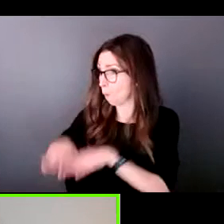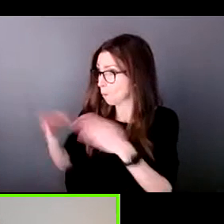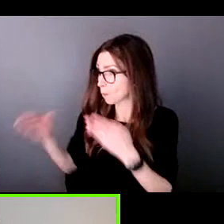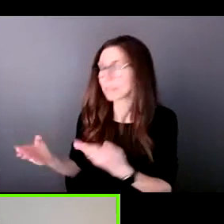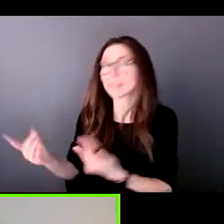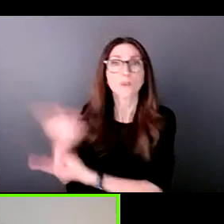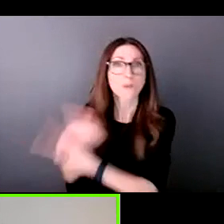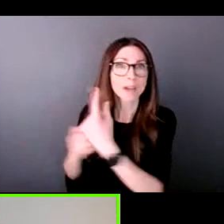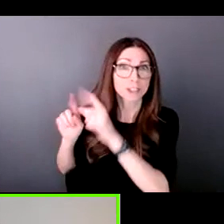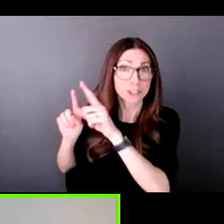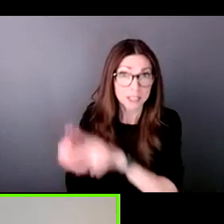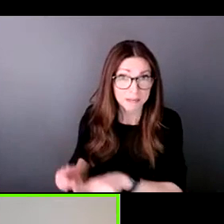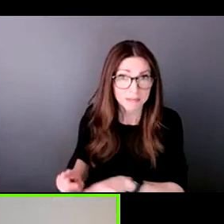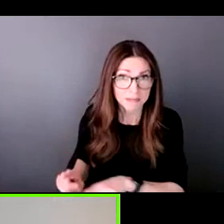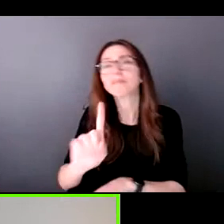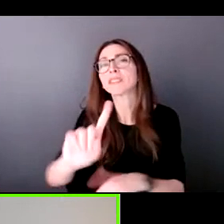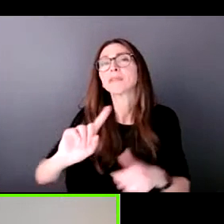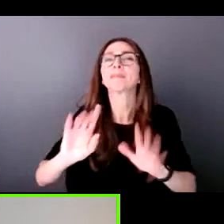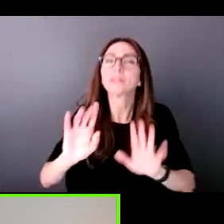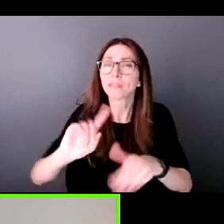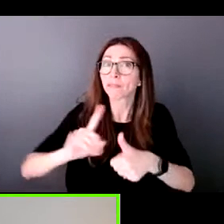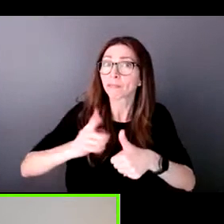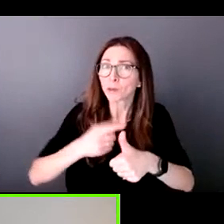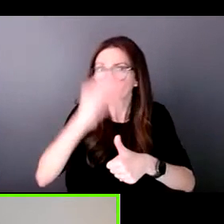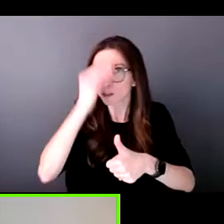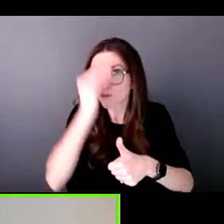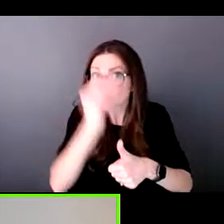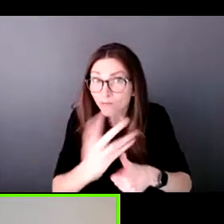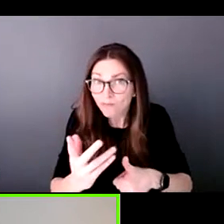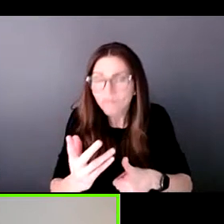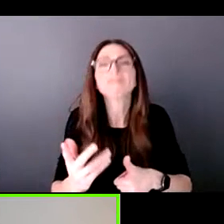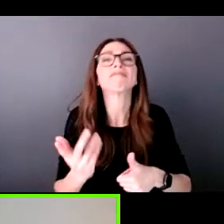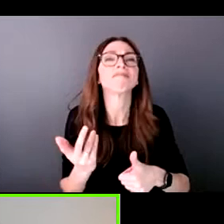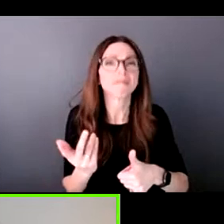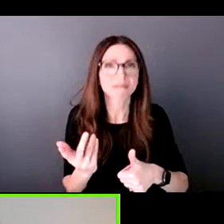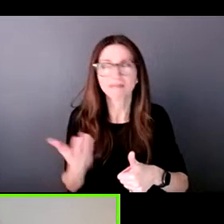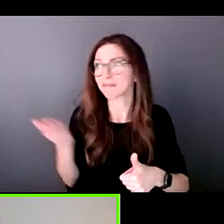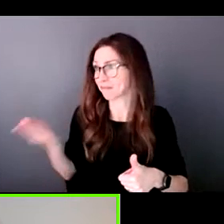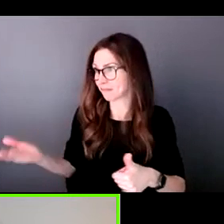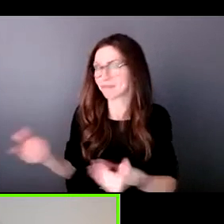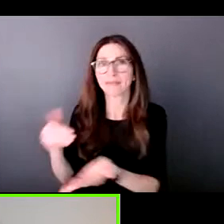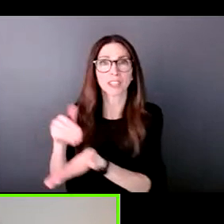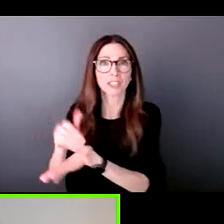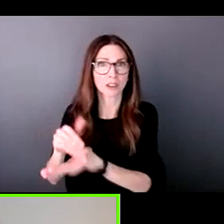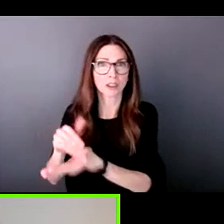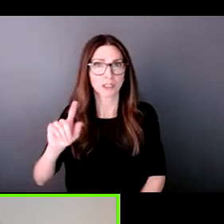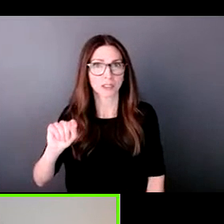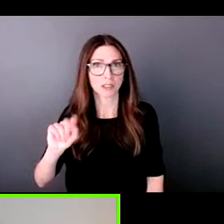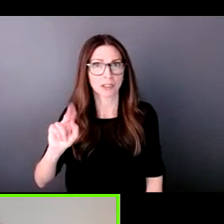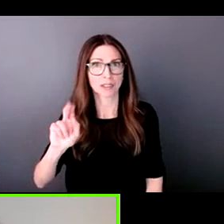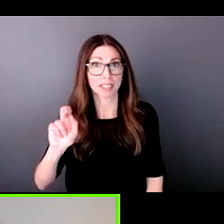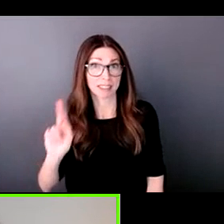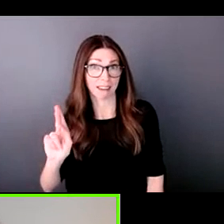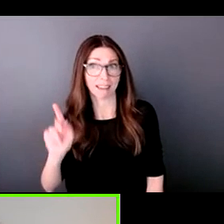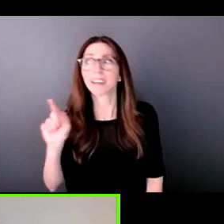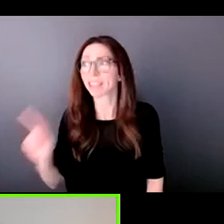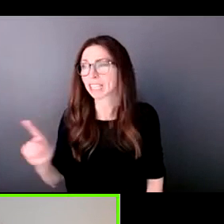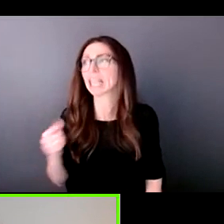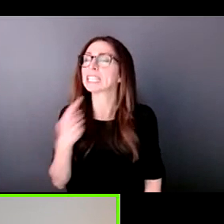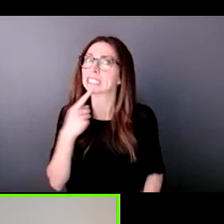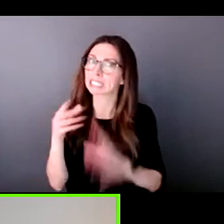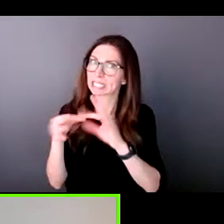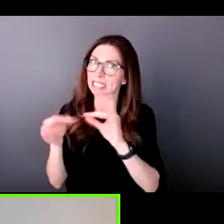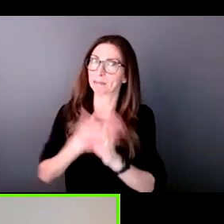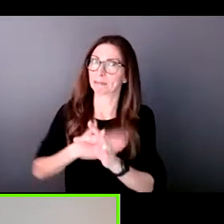highlight some Q&A guidelines that were actually provided by Dr. Eve Tuck herself on her Twitter feed, and we thought they were worth repeating here